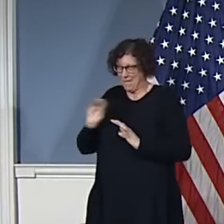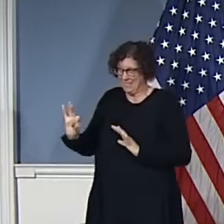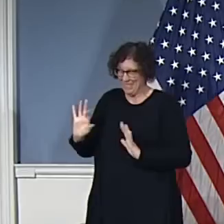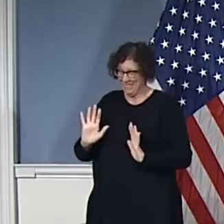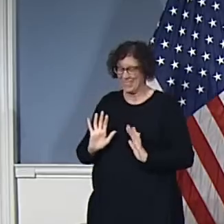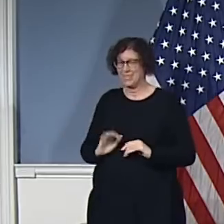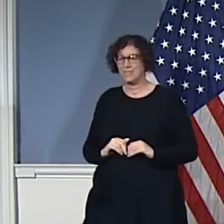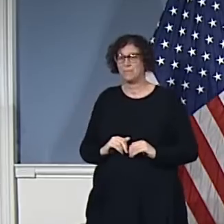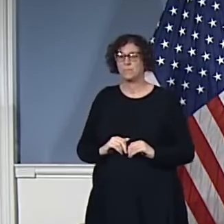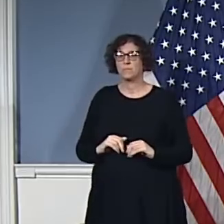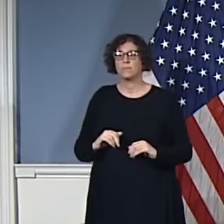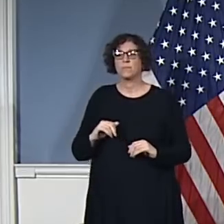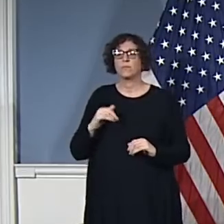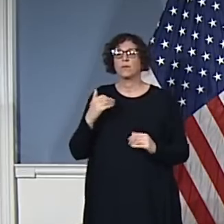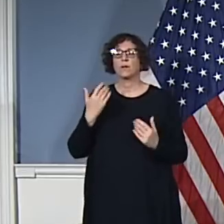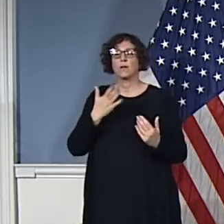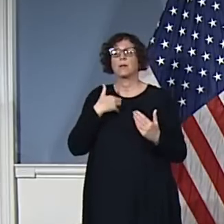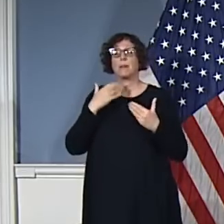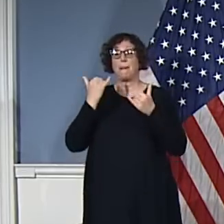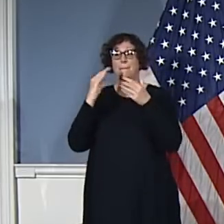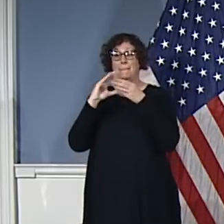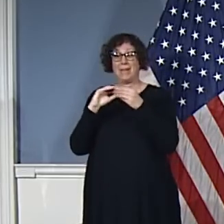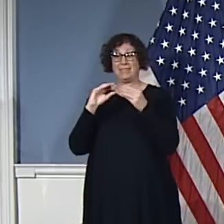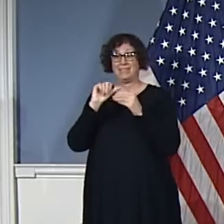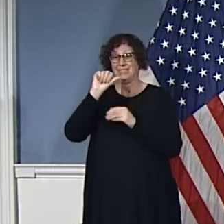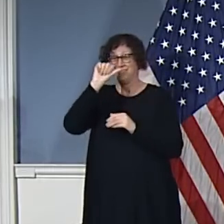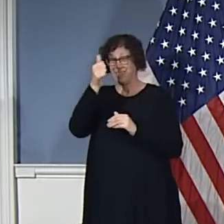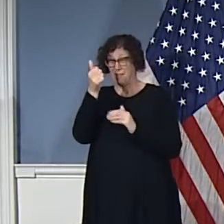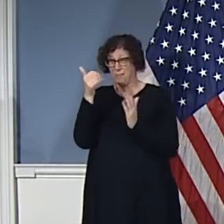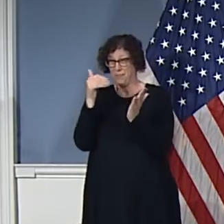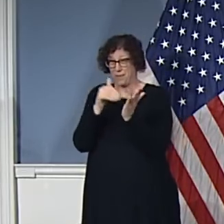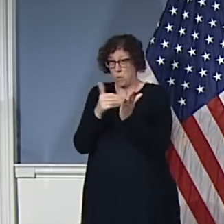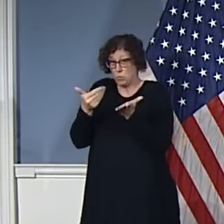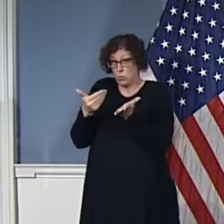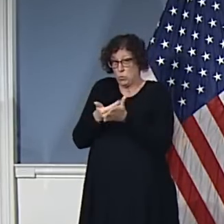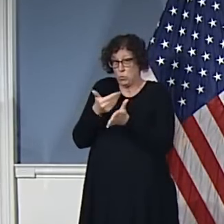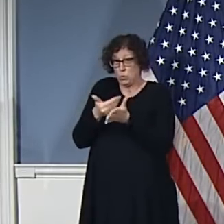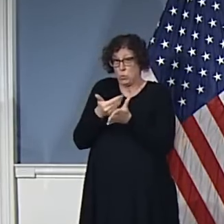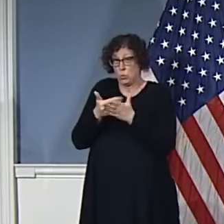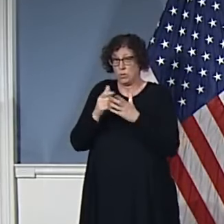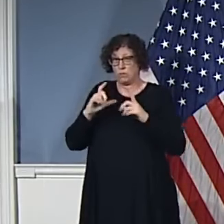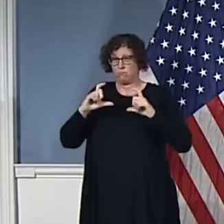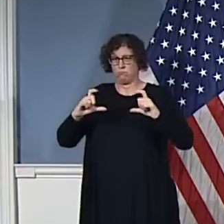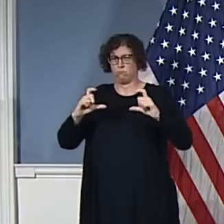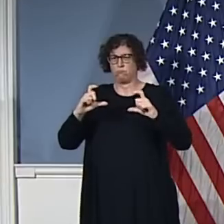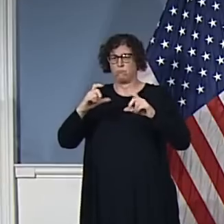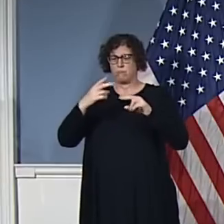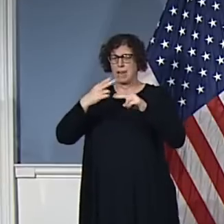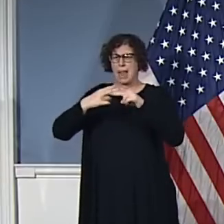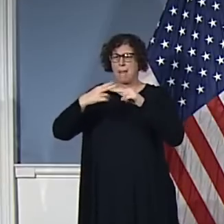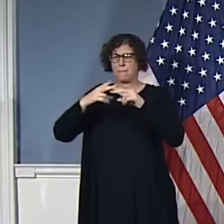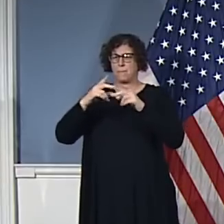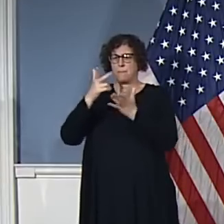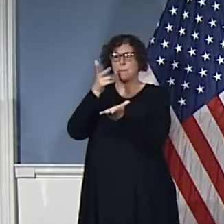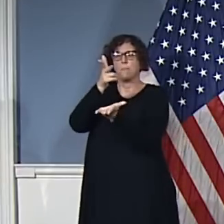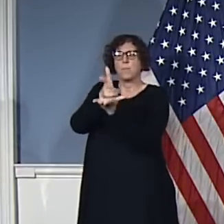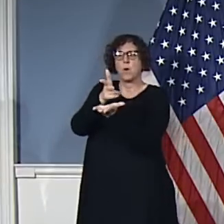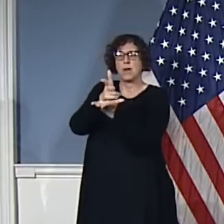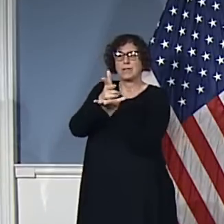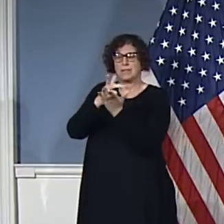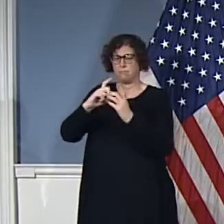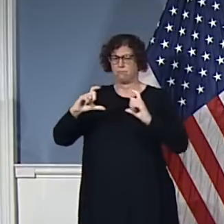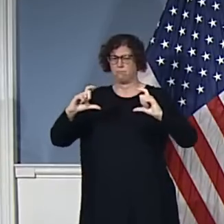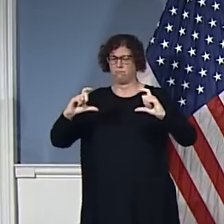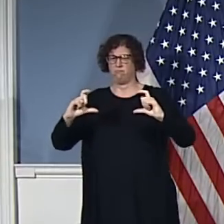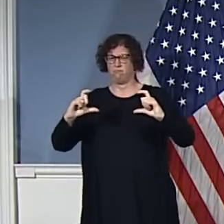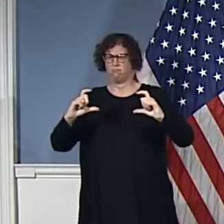most New Yorkers will completely agree on the need to help essential healthcare workers do their jobs. But doesn't this emergency order